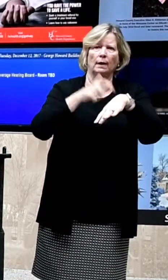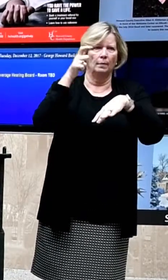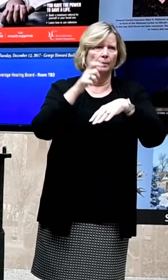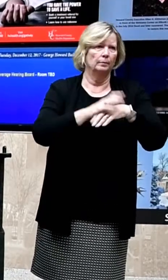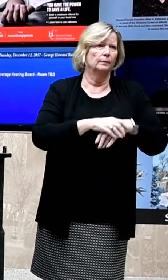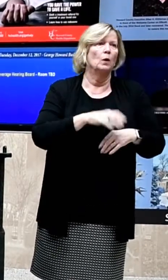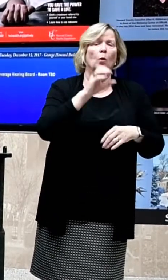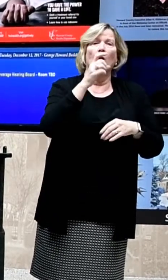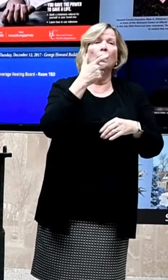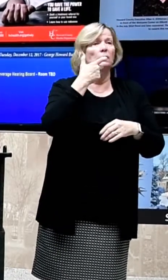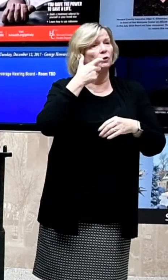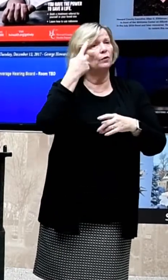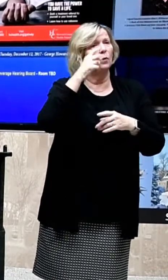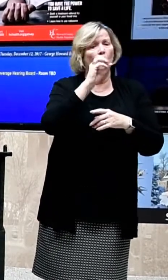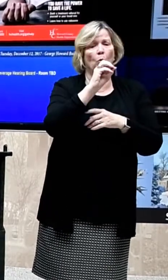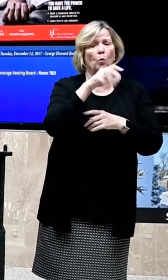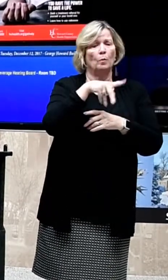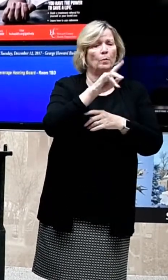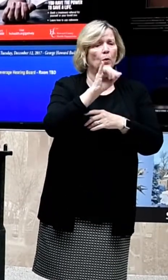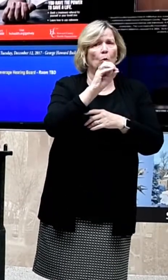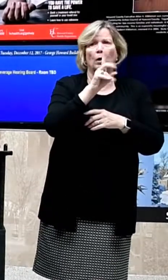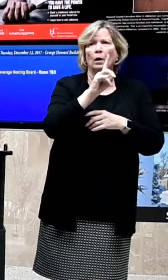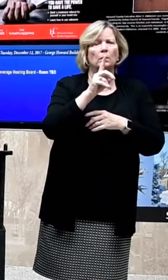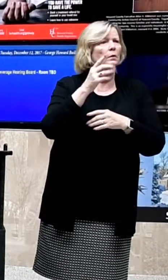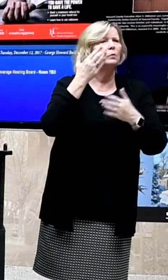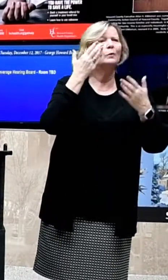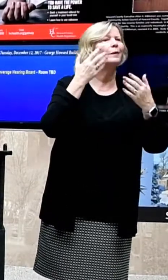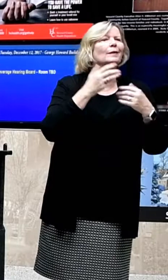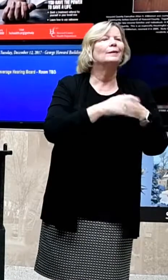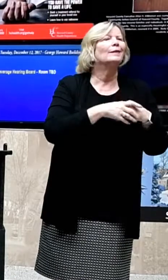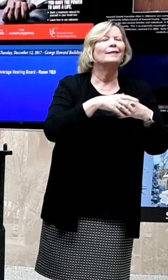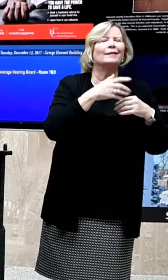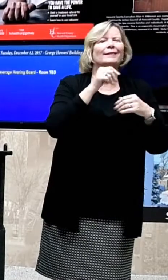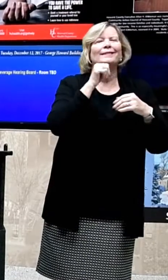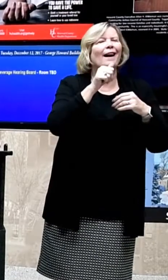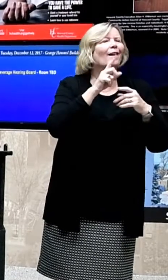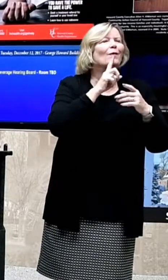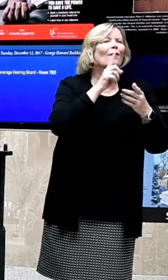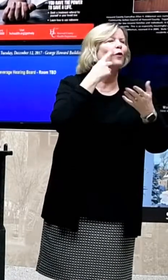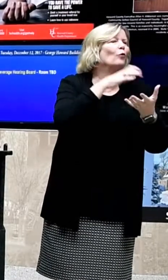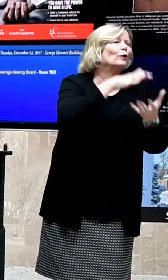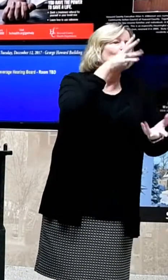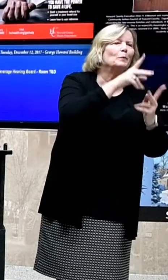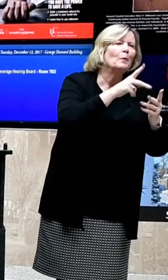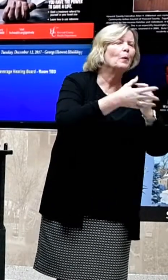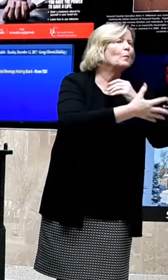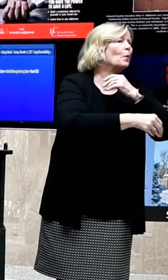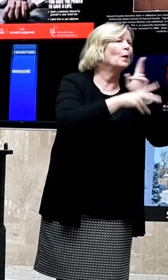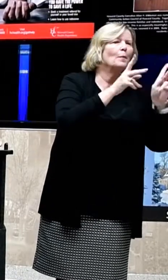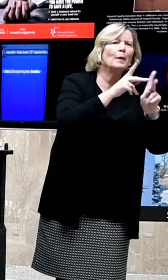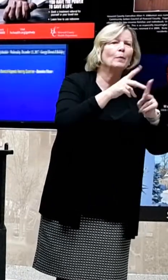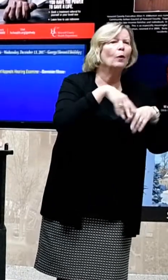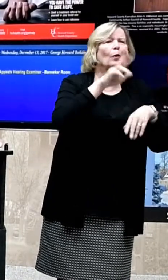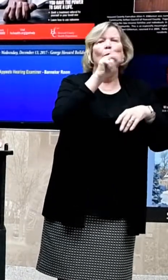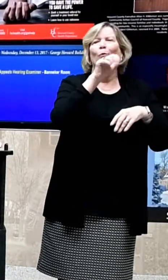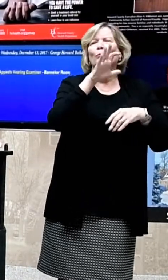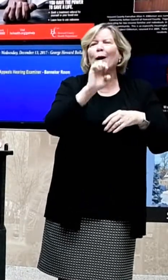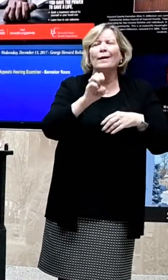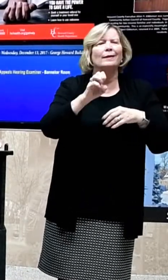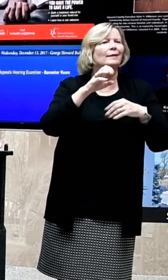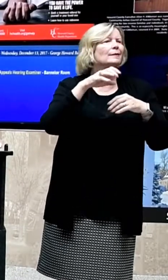Opioid addiction knows no geographic, socioeconomic, age, or race